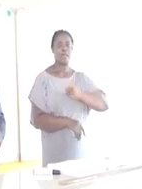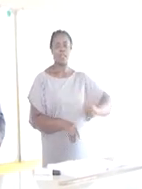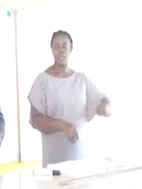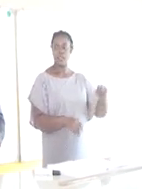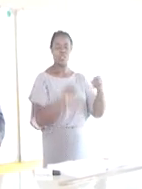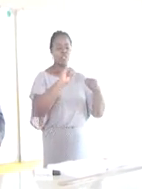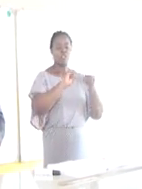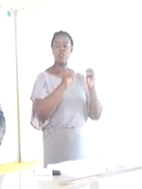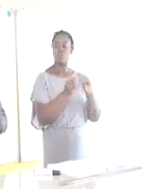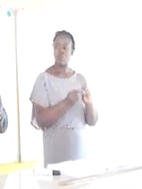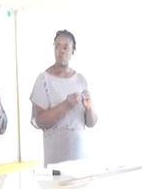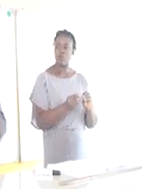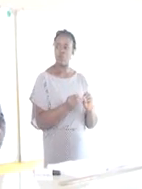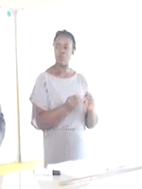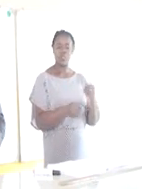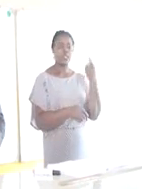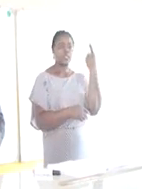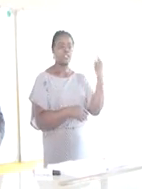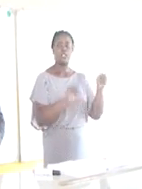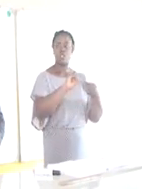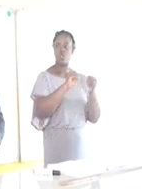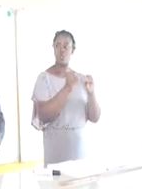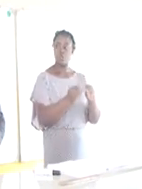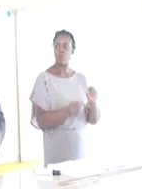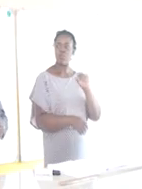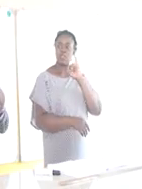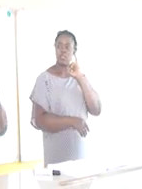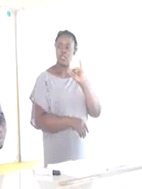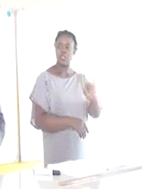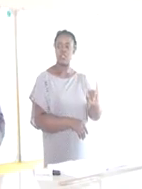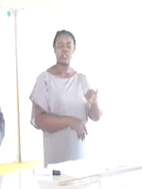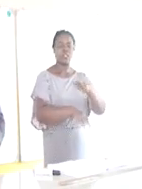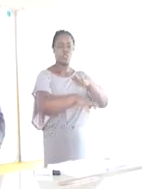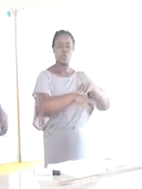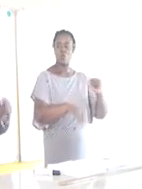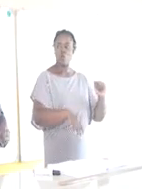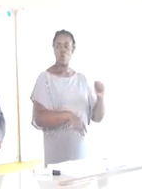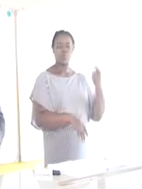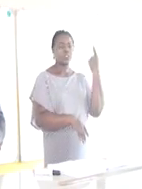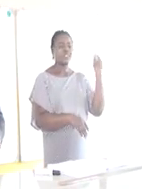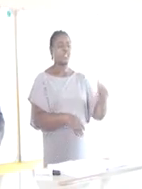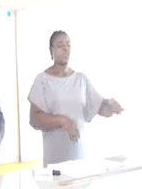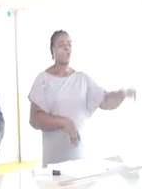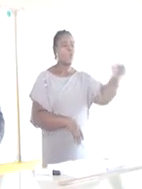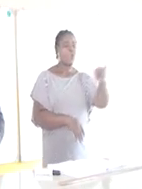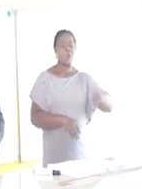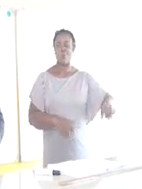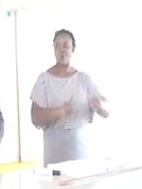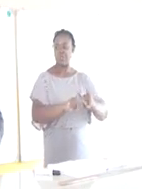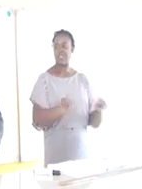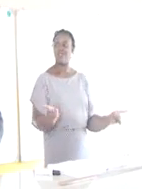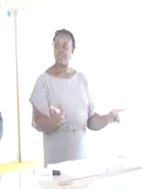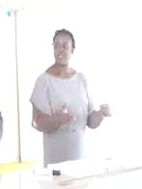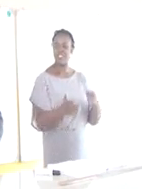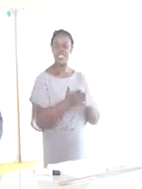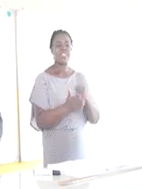constant. The constant is called the common difference.